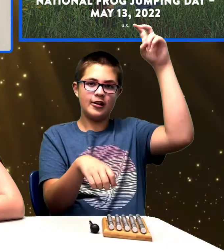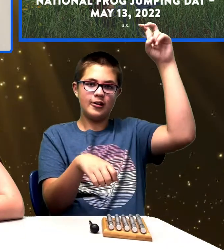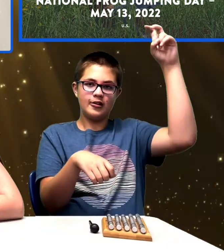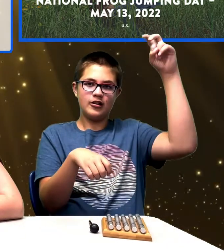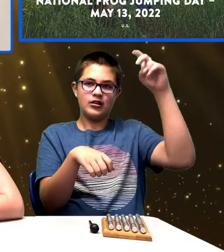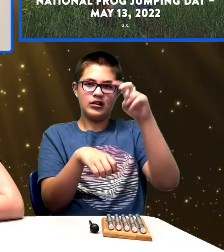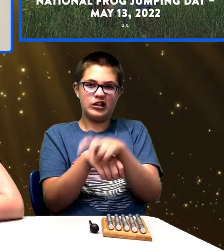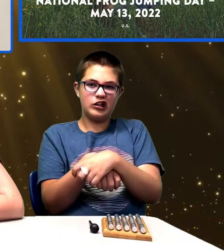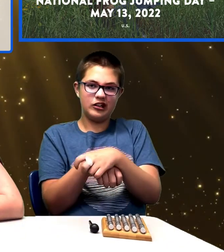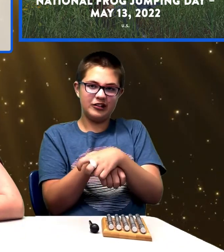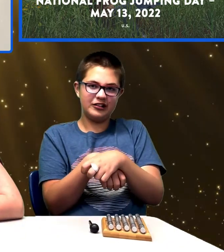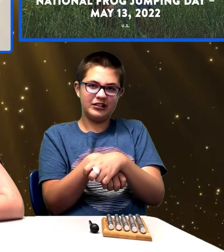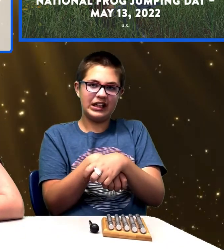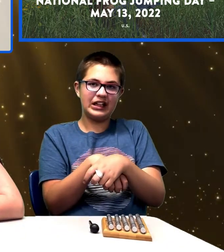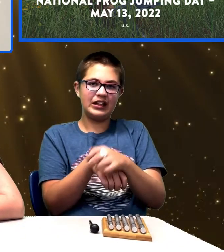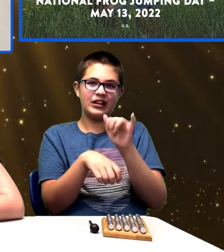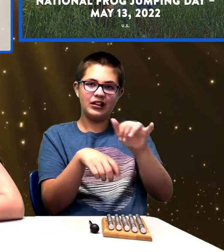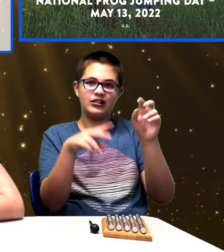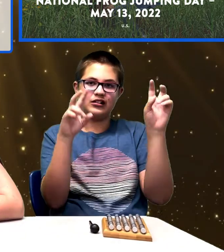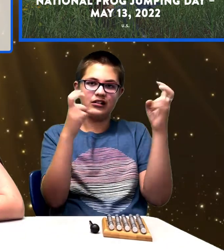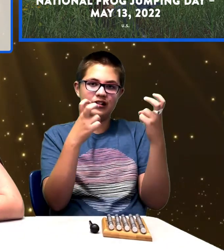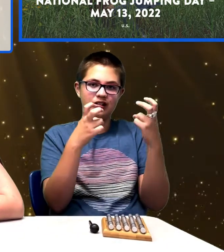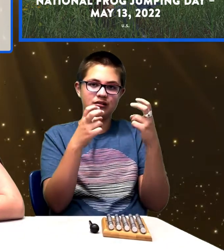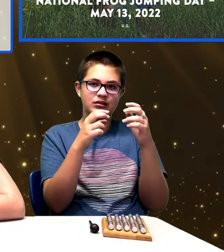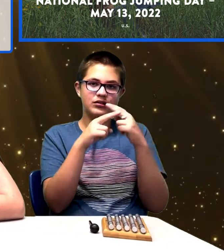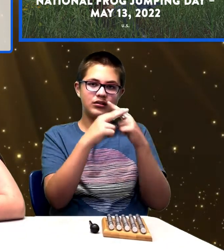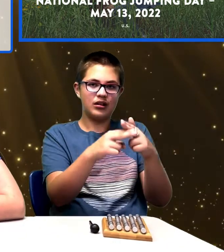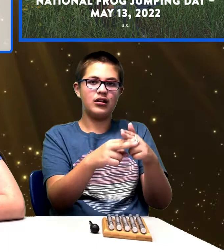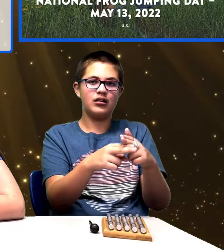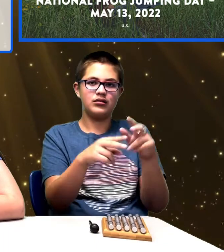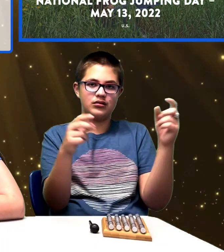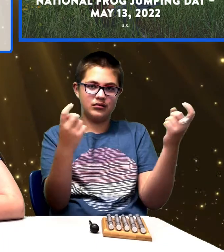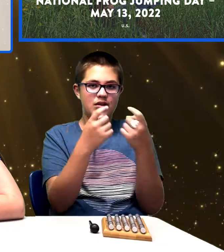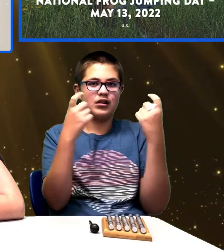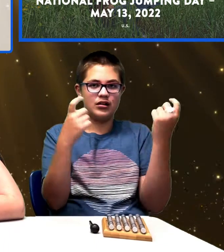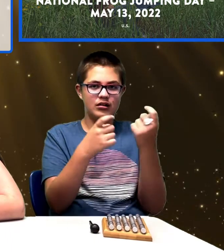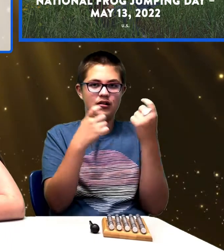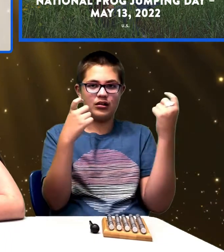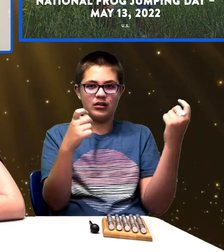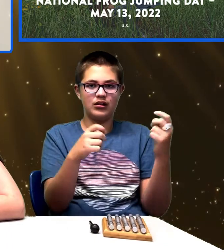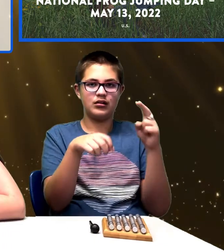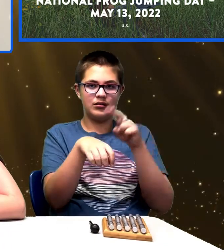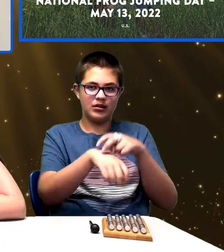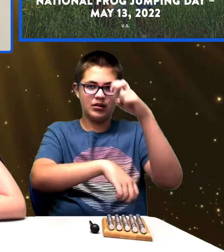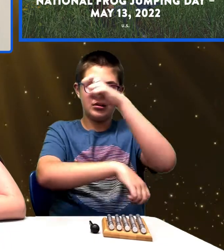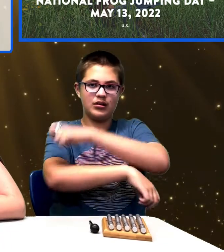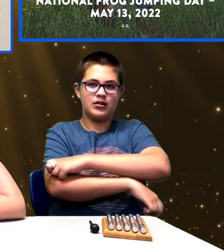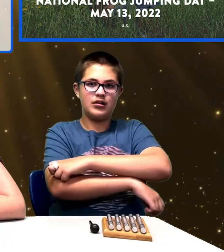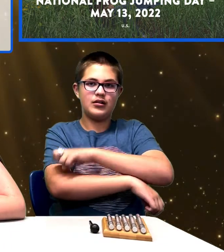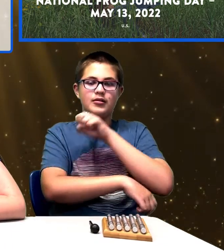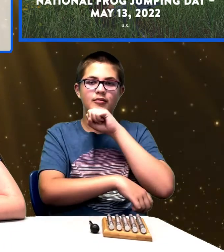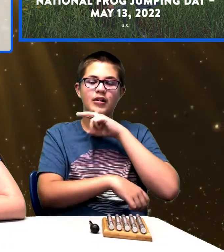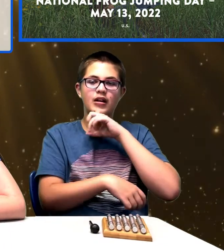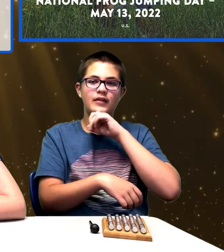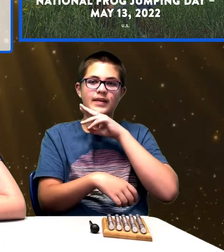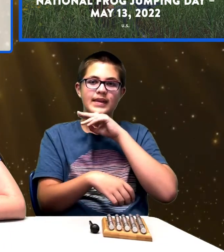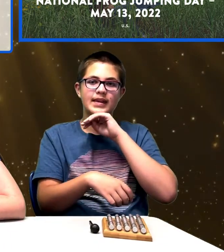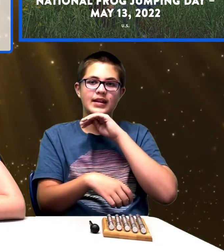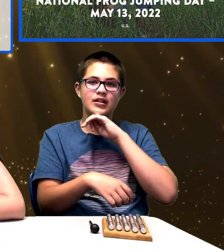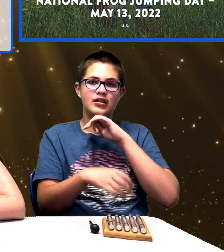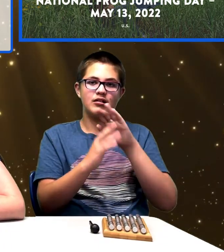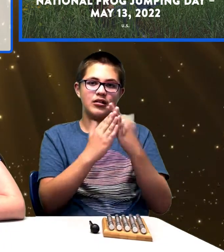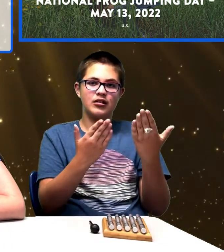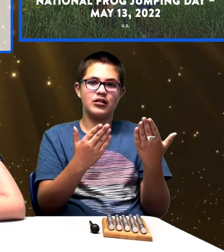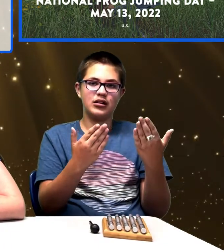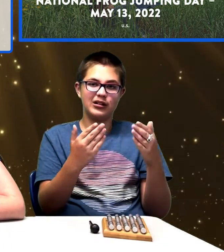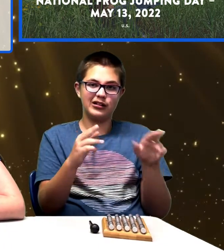jumping frog of Calaveras country published in 1865. Did you know